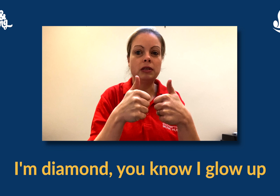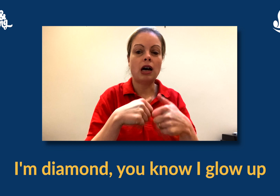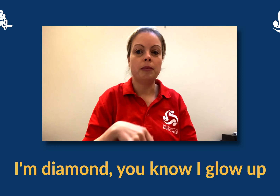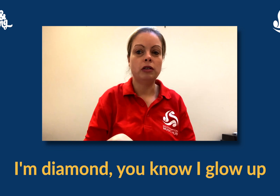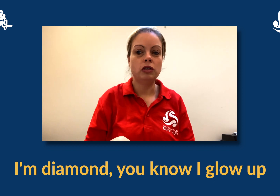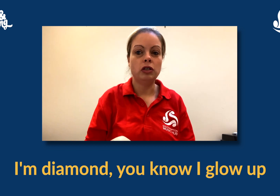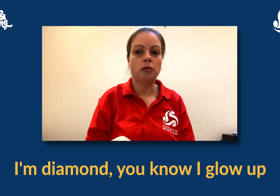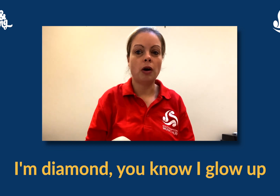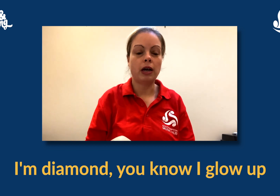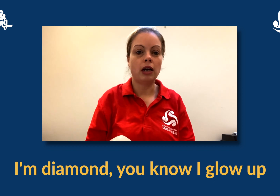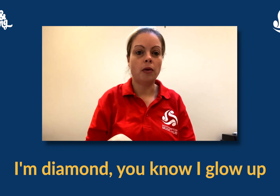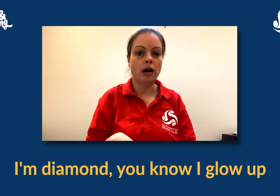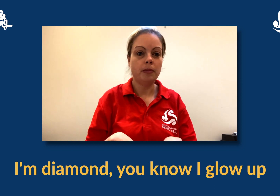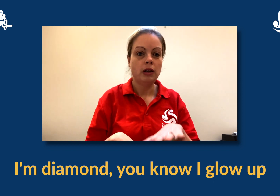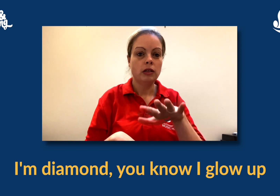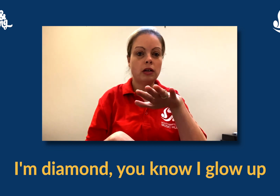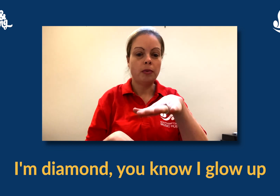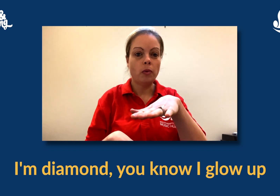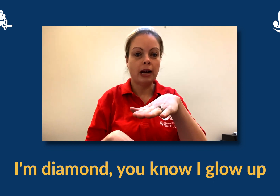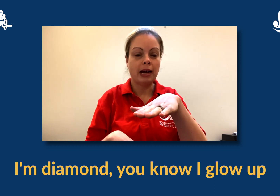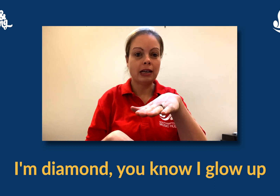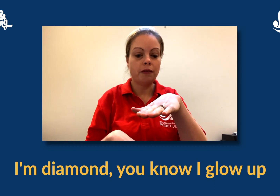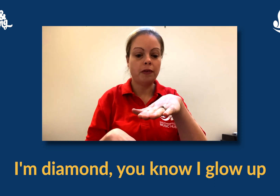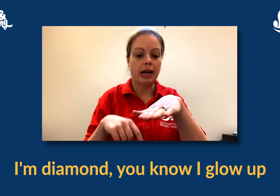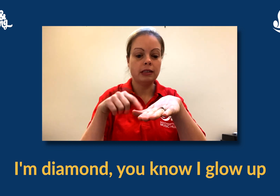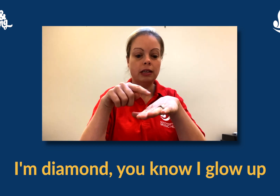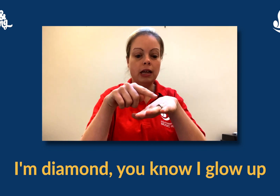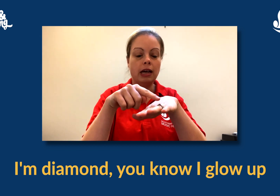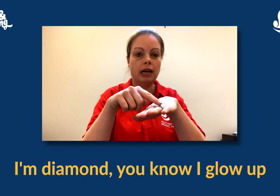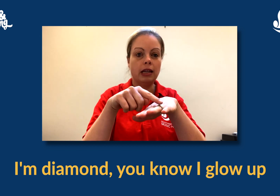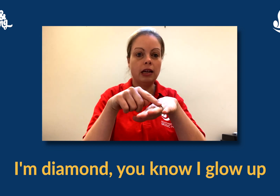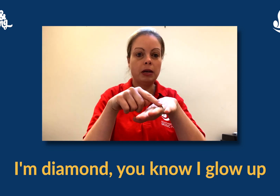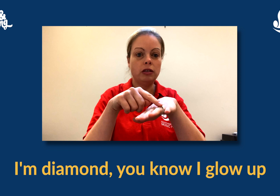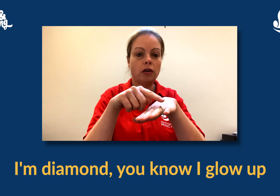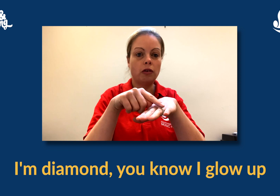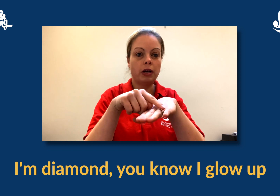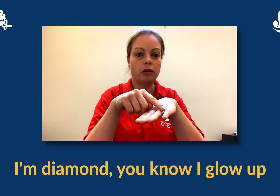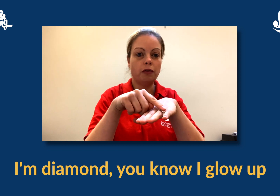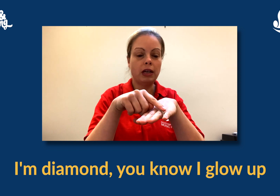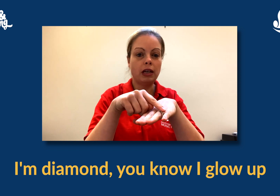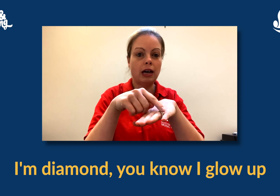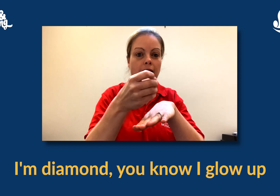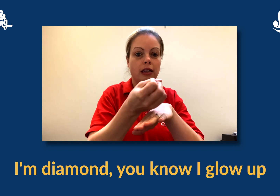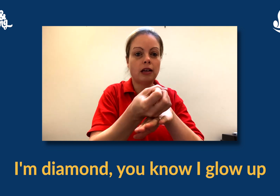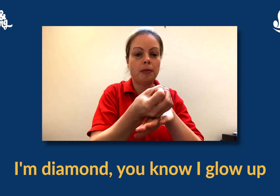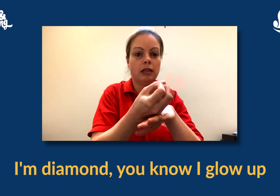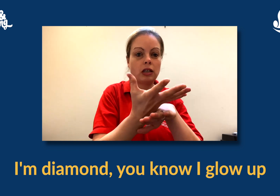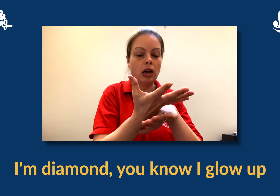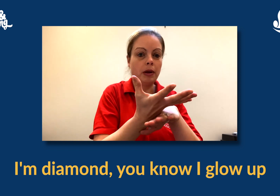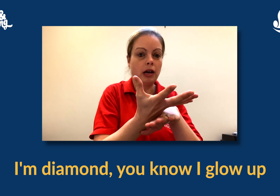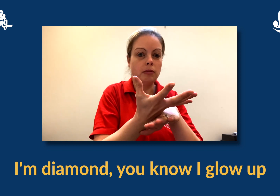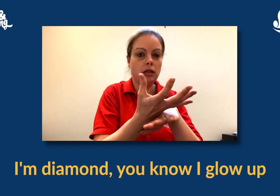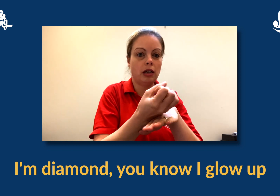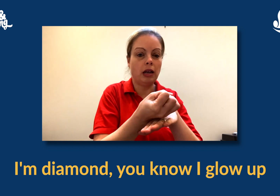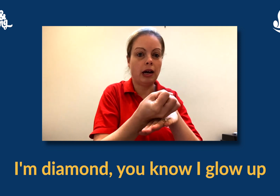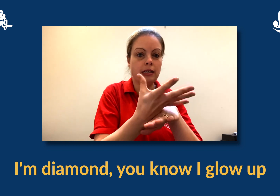I'm diamond, you know I glow up. So you're going to put one hand out flat, and then imagine you've got a ring on your finger and the diamond is